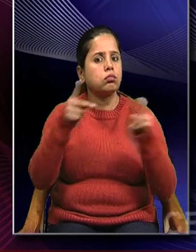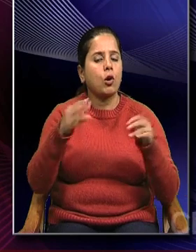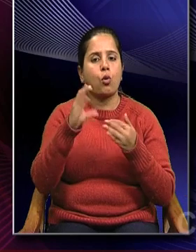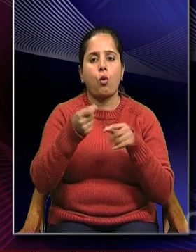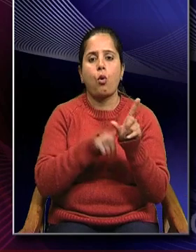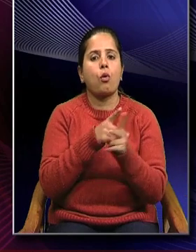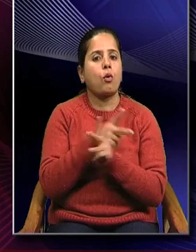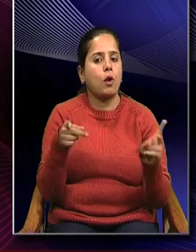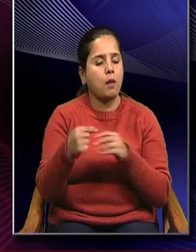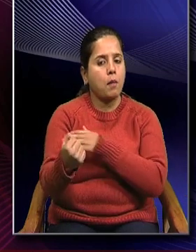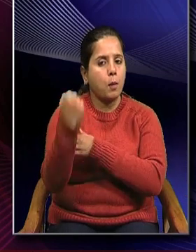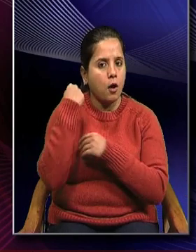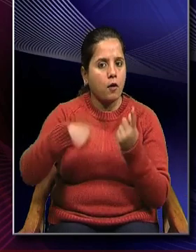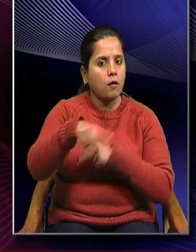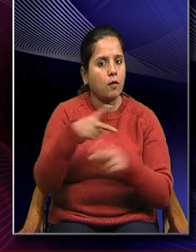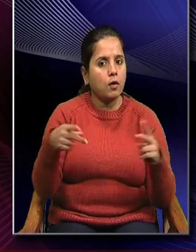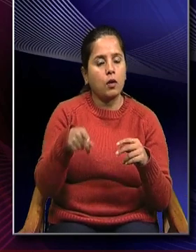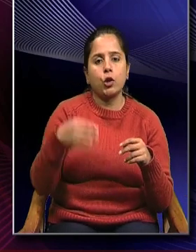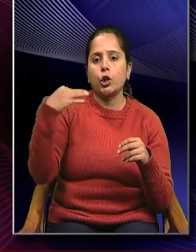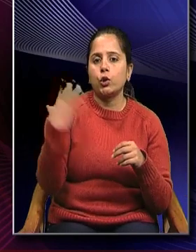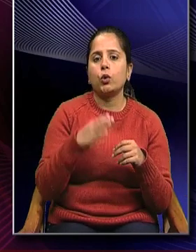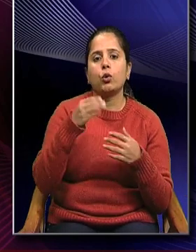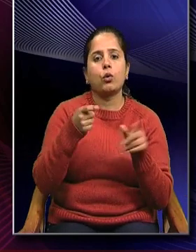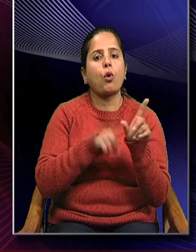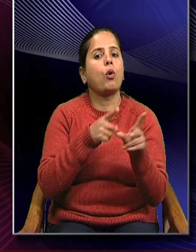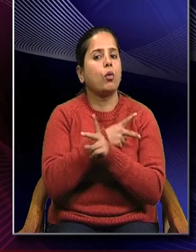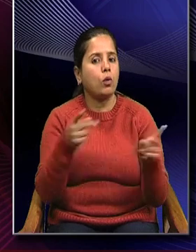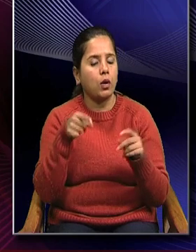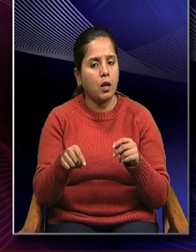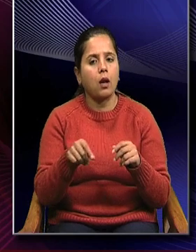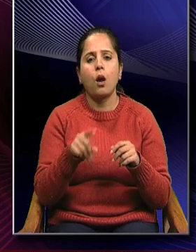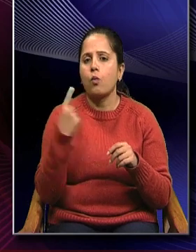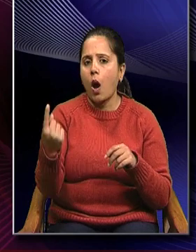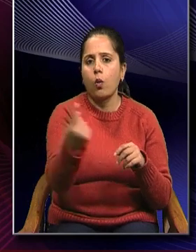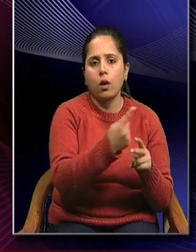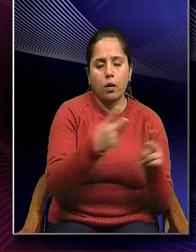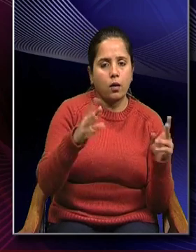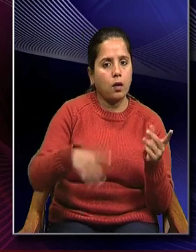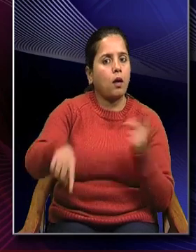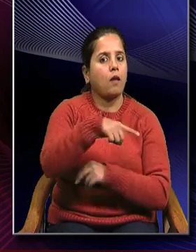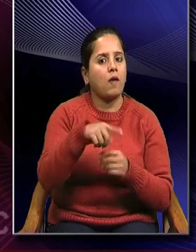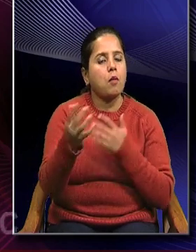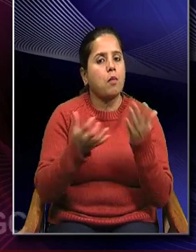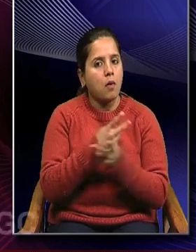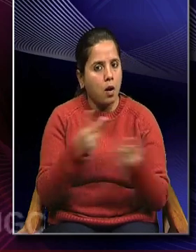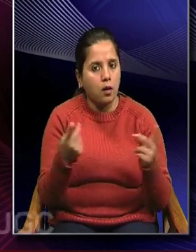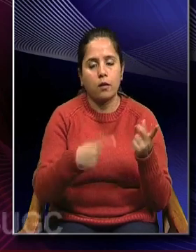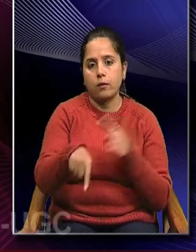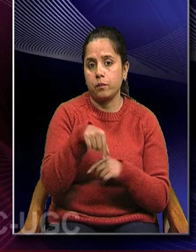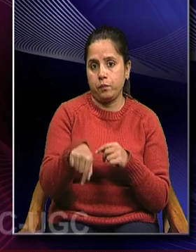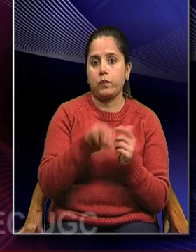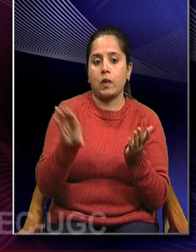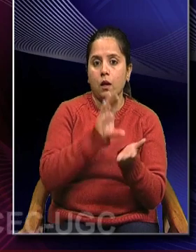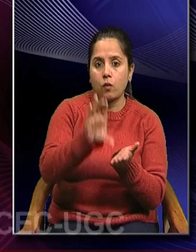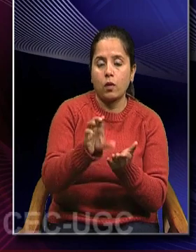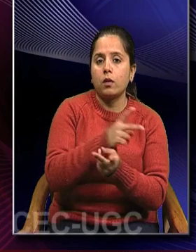rivalries between powers led to a race for new colonies, as each power sought to secure her markets, raw materials and